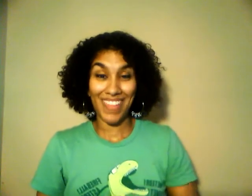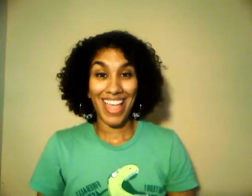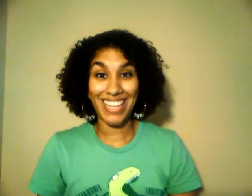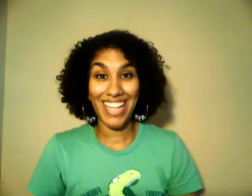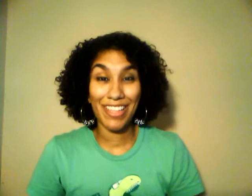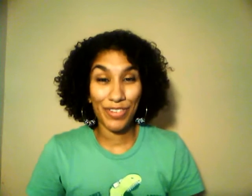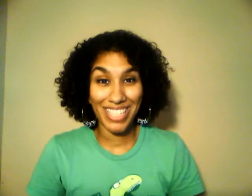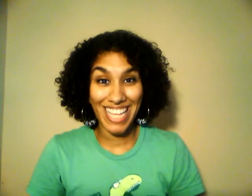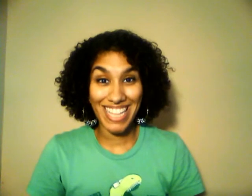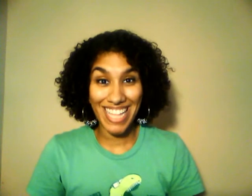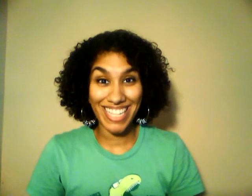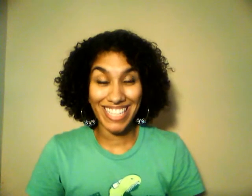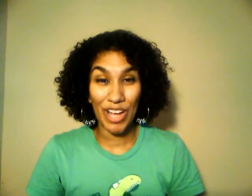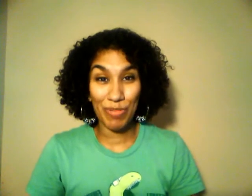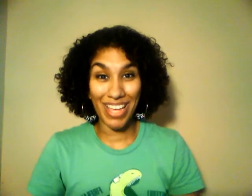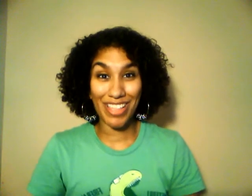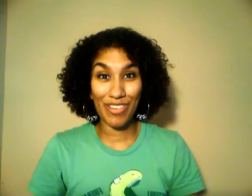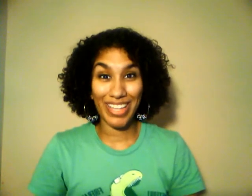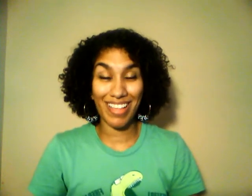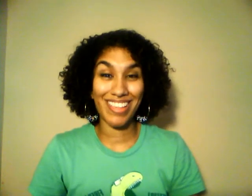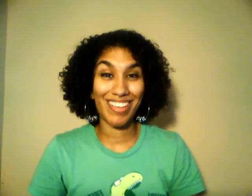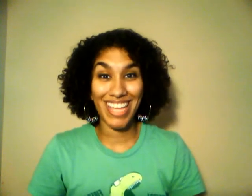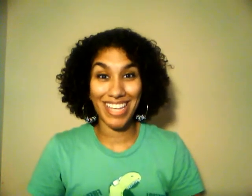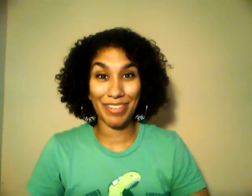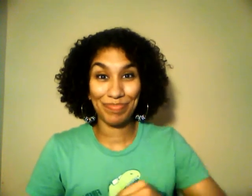And that's it for today's lesson. Hope you guys enjoy and I'll see you next time. first We're